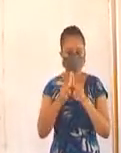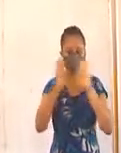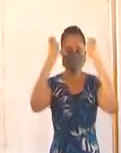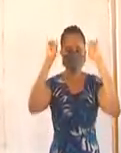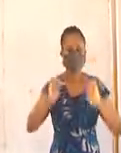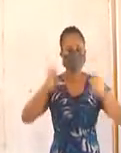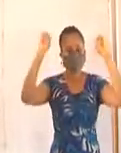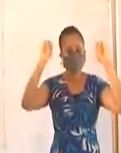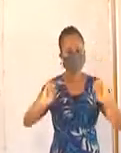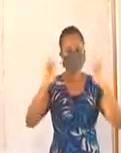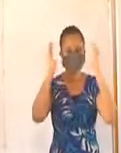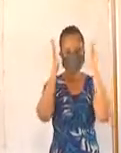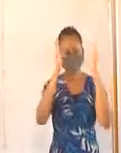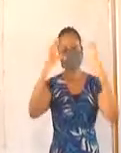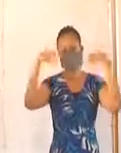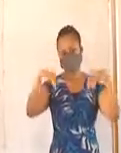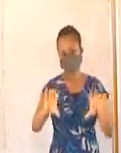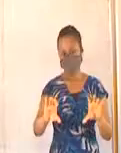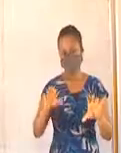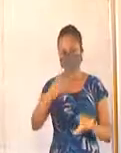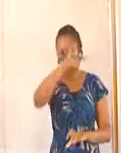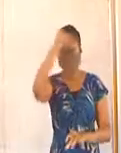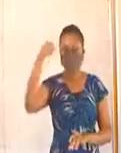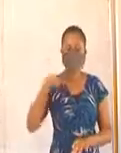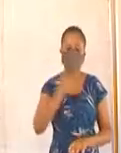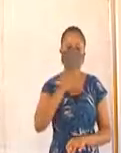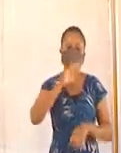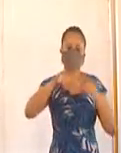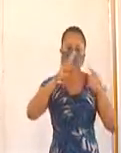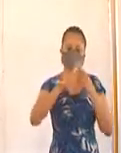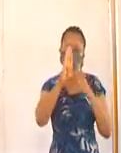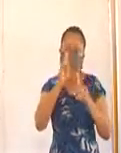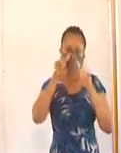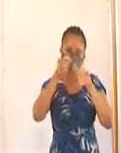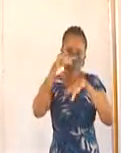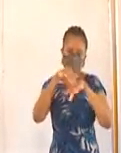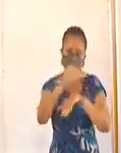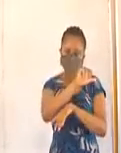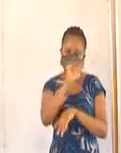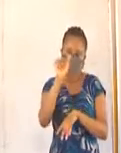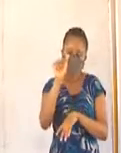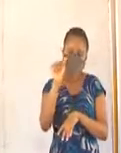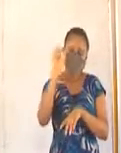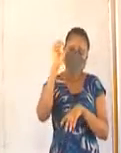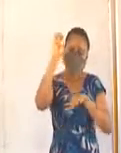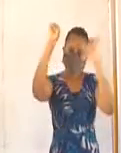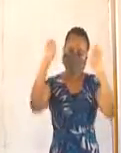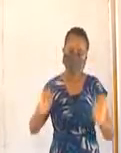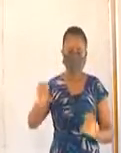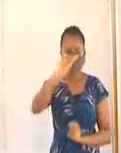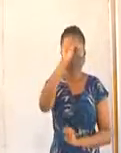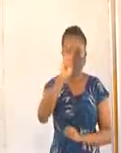because we are going to be looking at a standard question, an examination question on